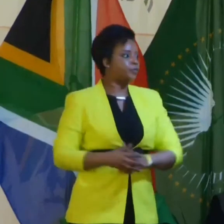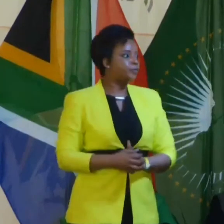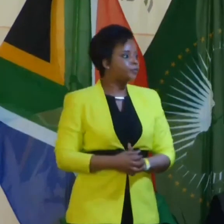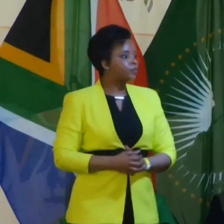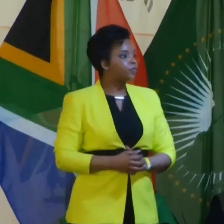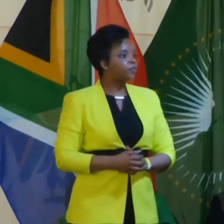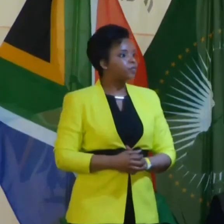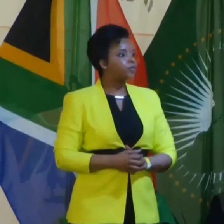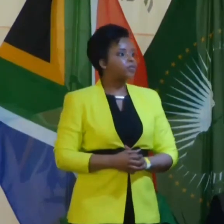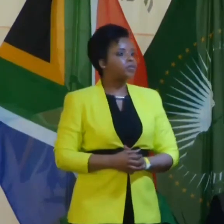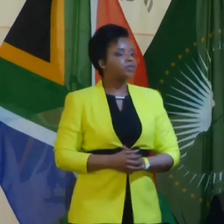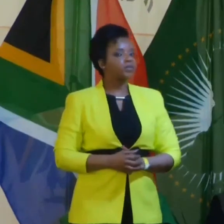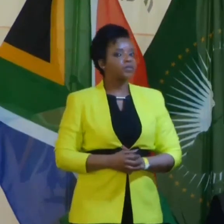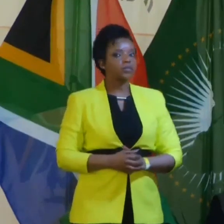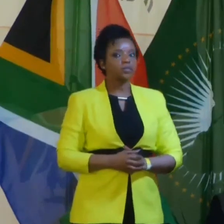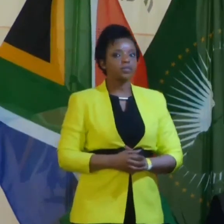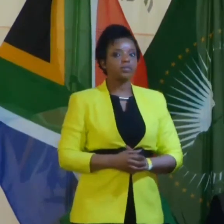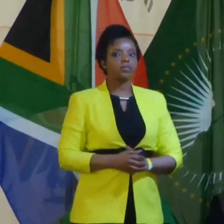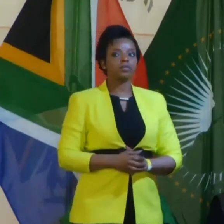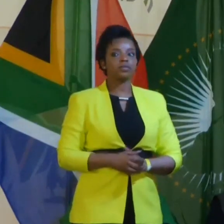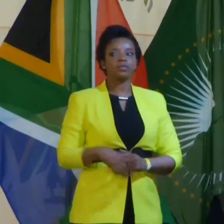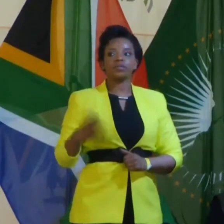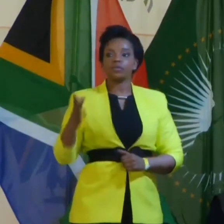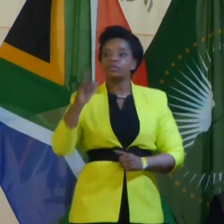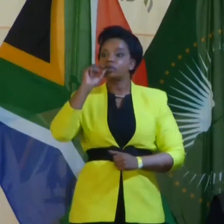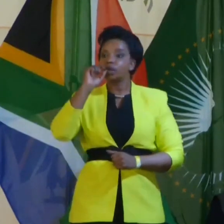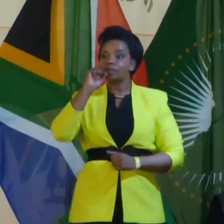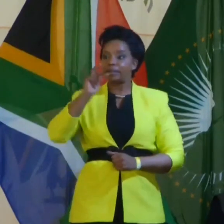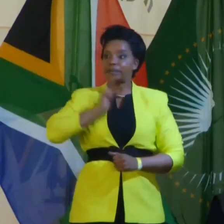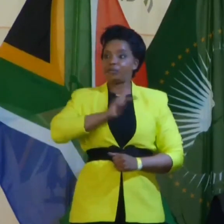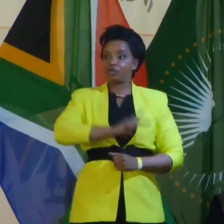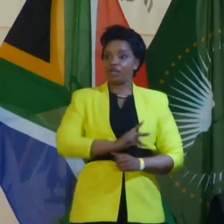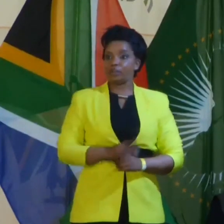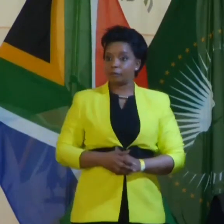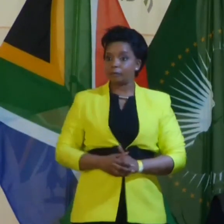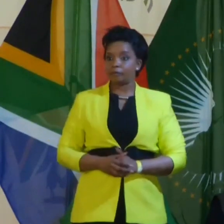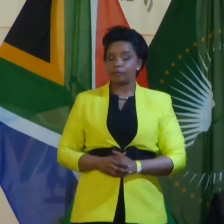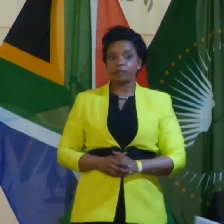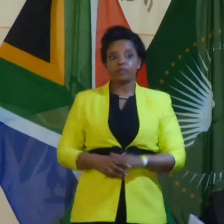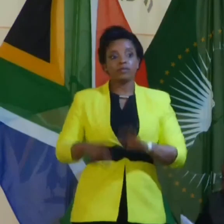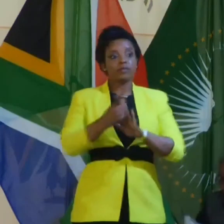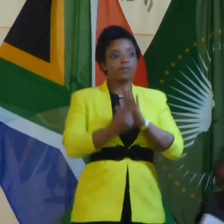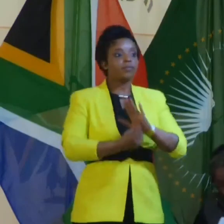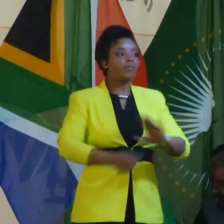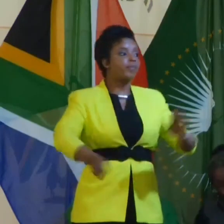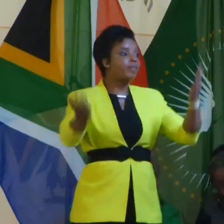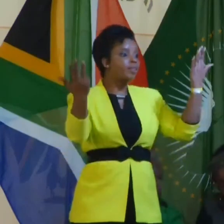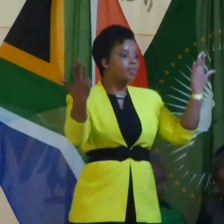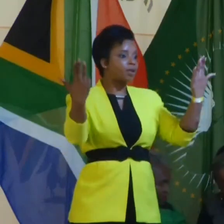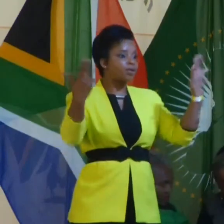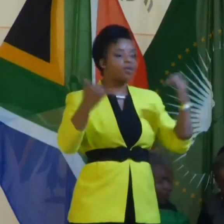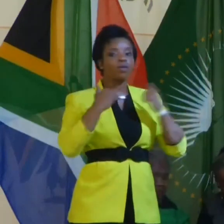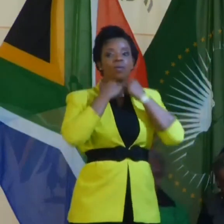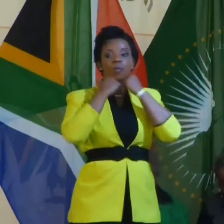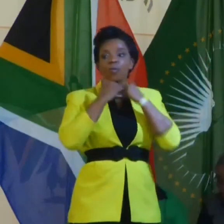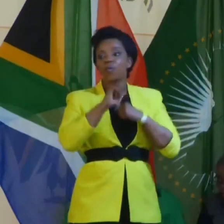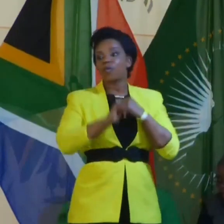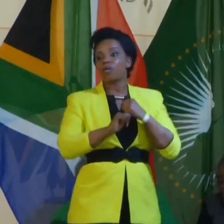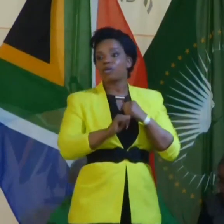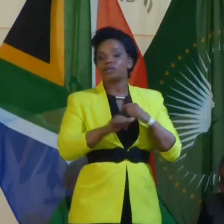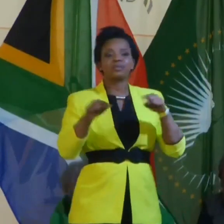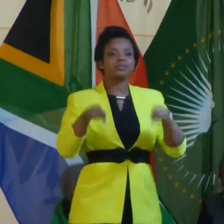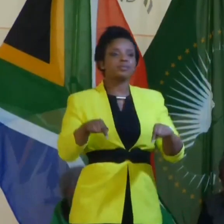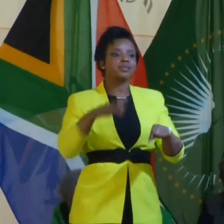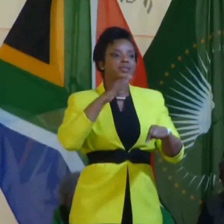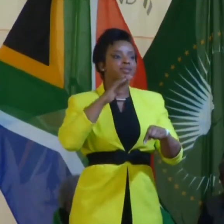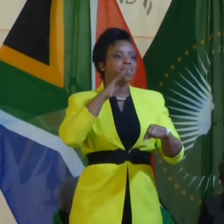Mr. President, the 9th of August is not a ritual. The 9th